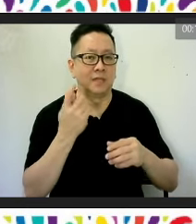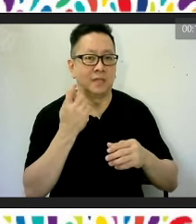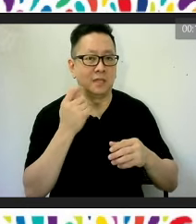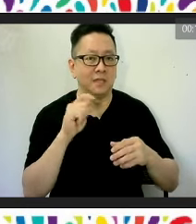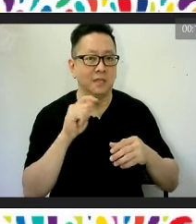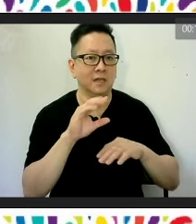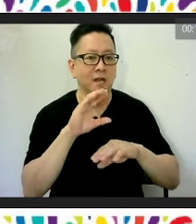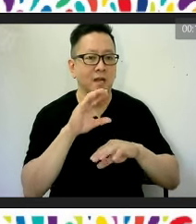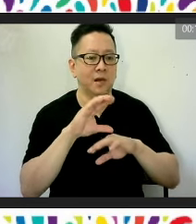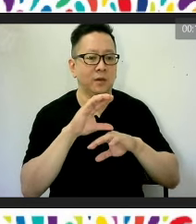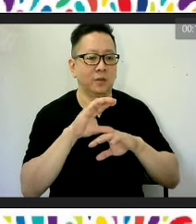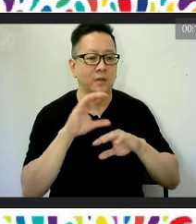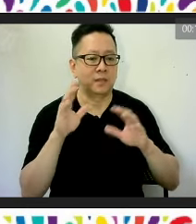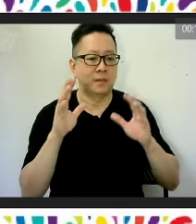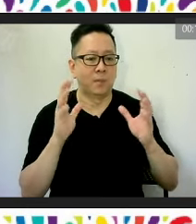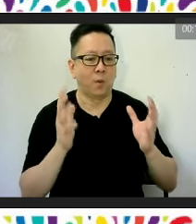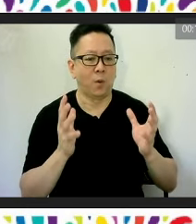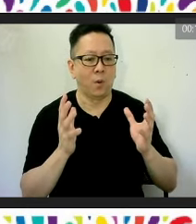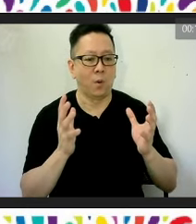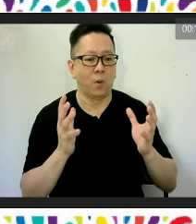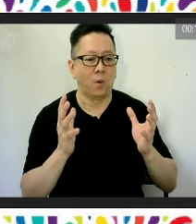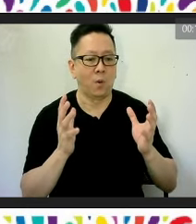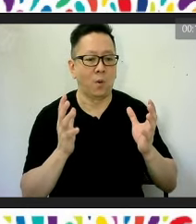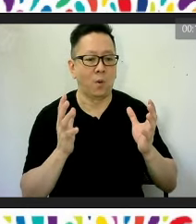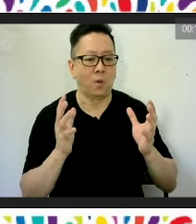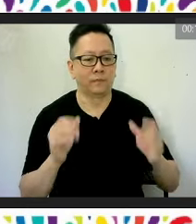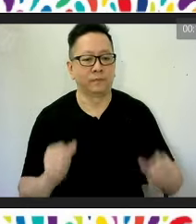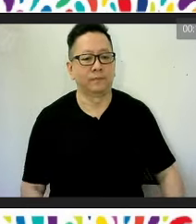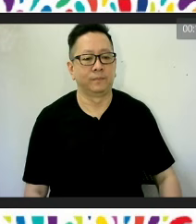about the crystal ball.